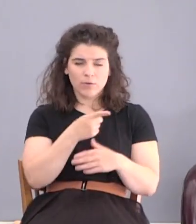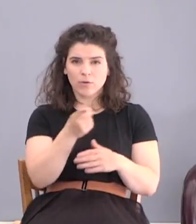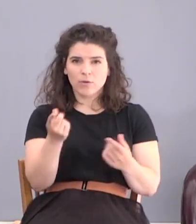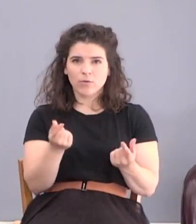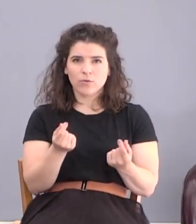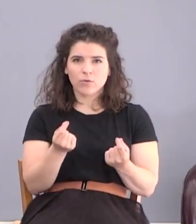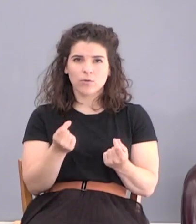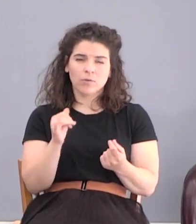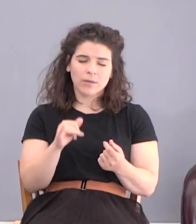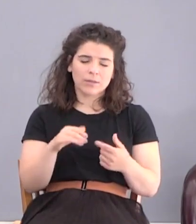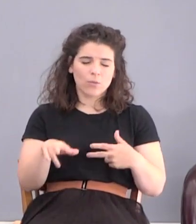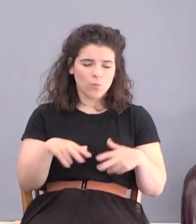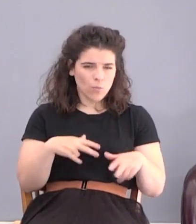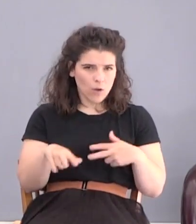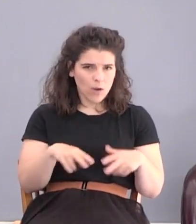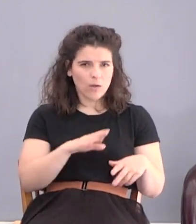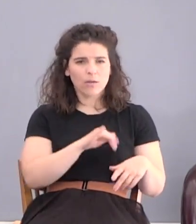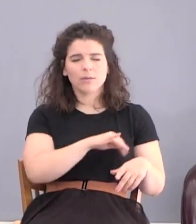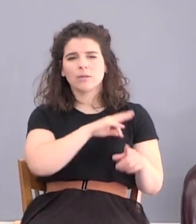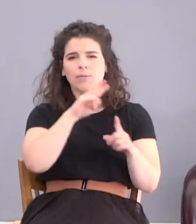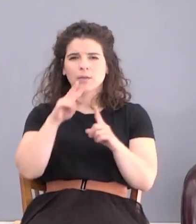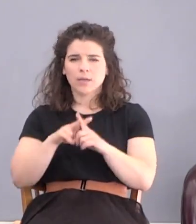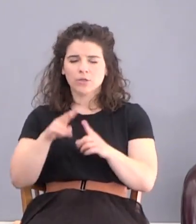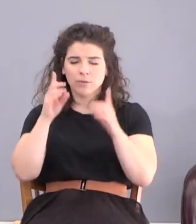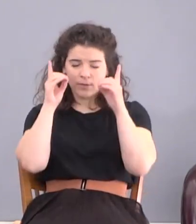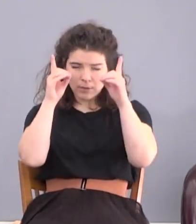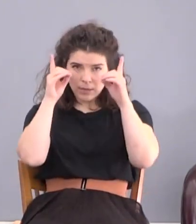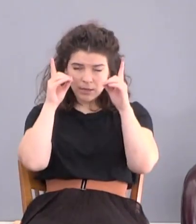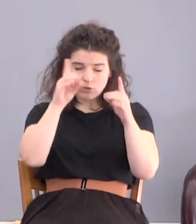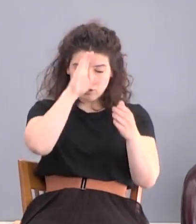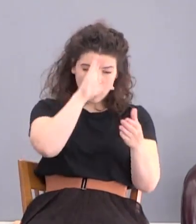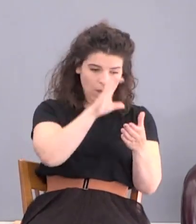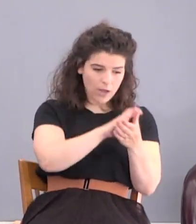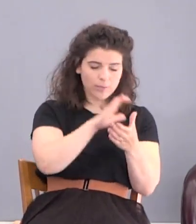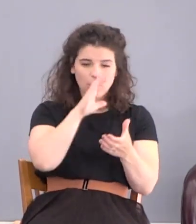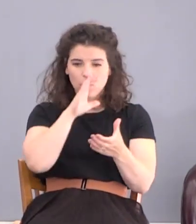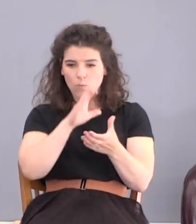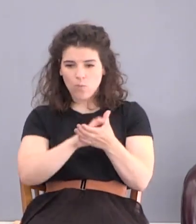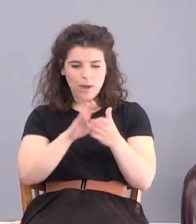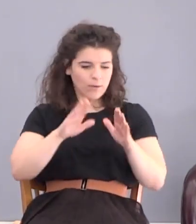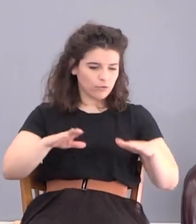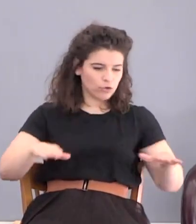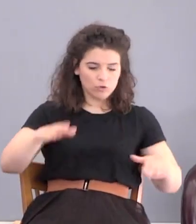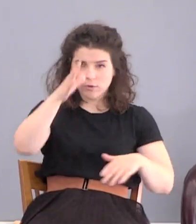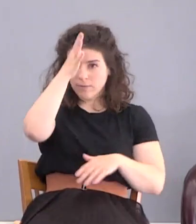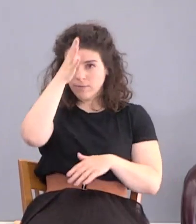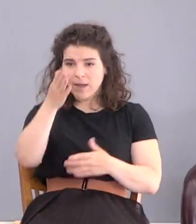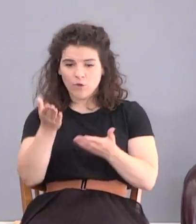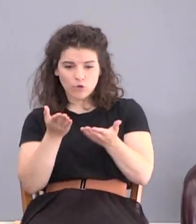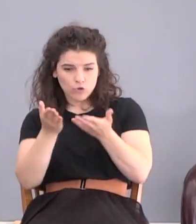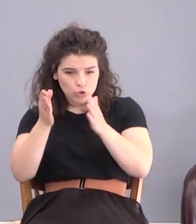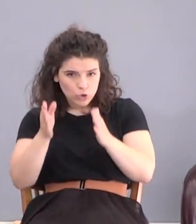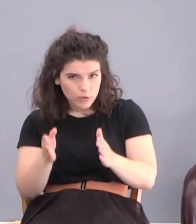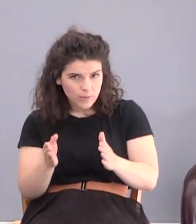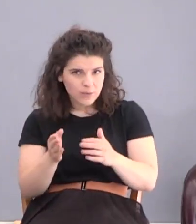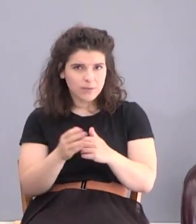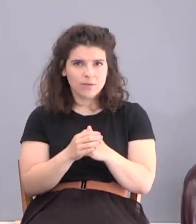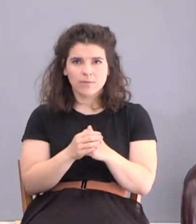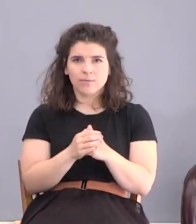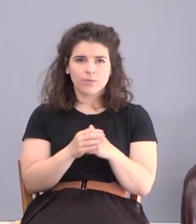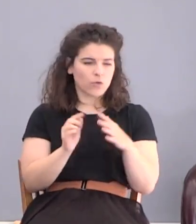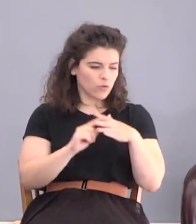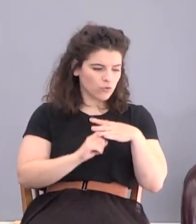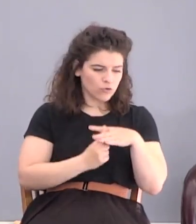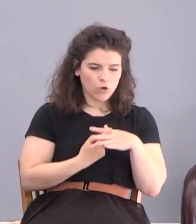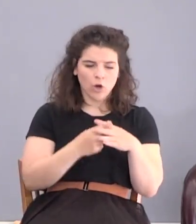So there's that walk. There's that application of the doctrine. Husbands, wives, children, fathers, servants. So you start